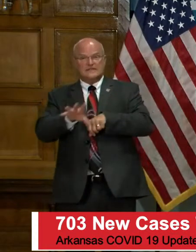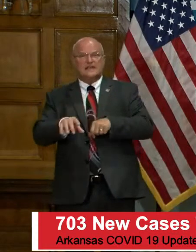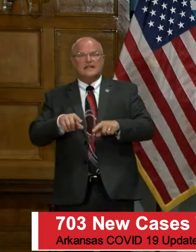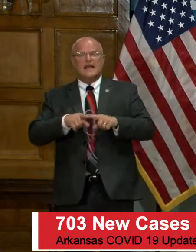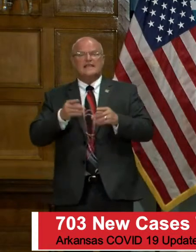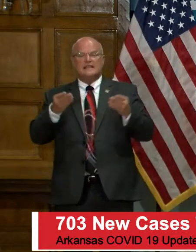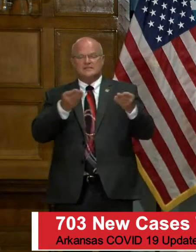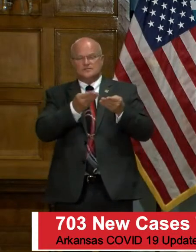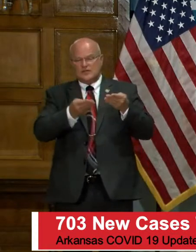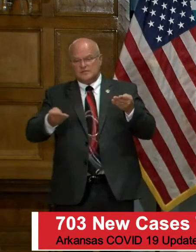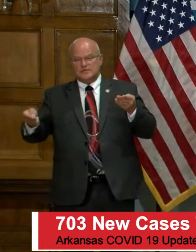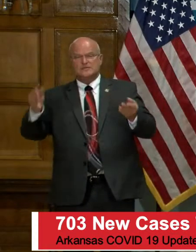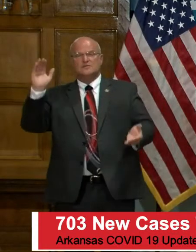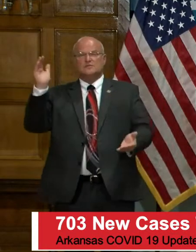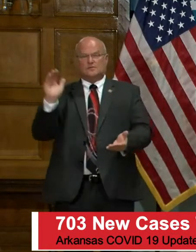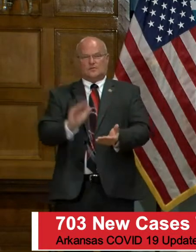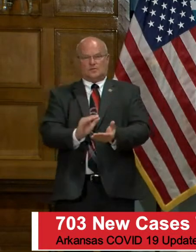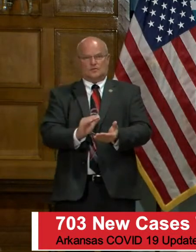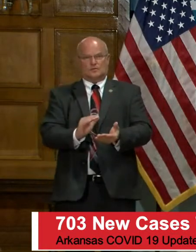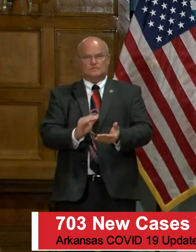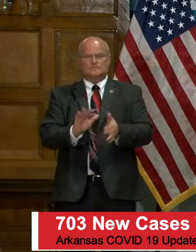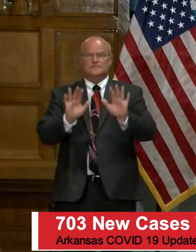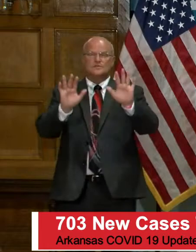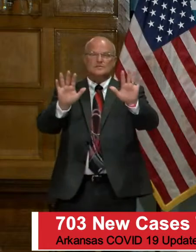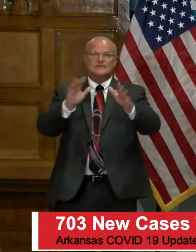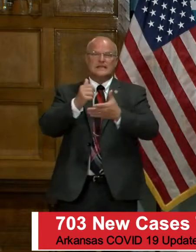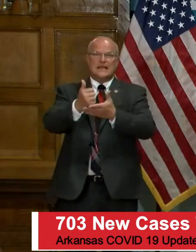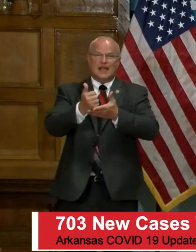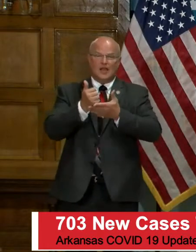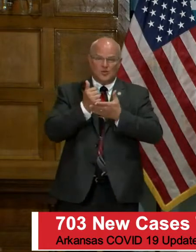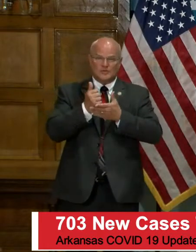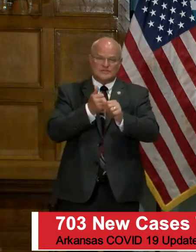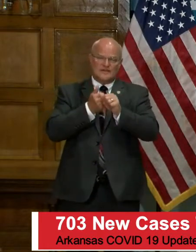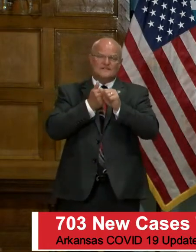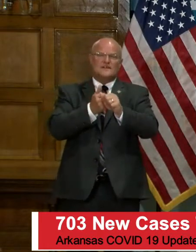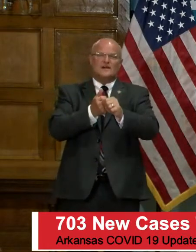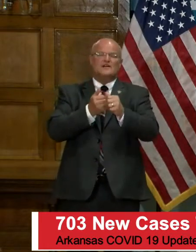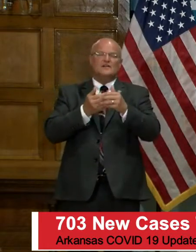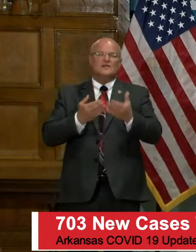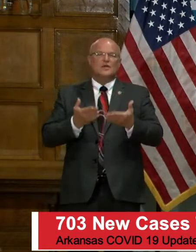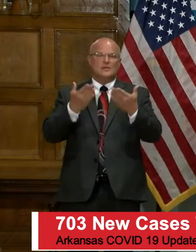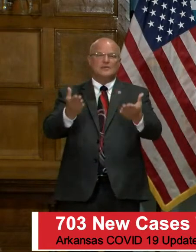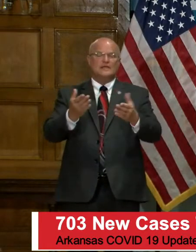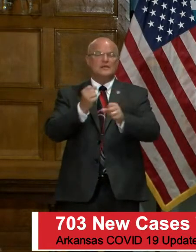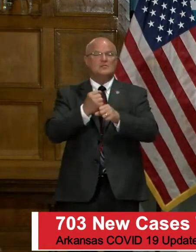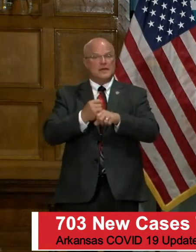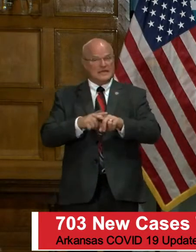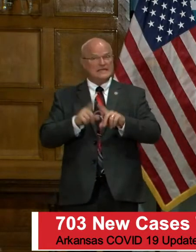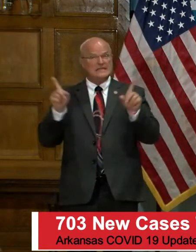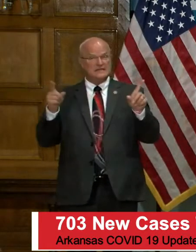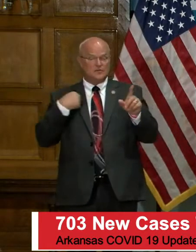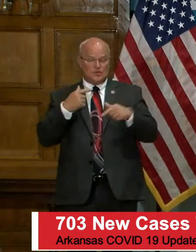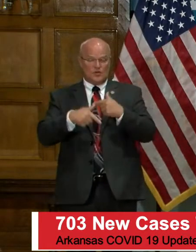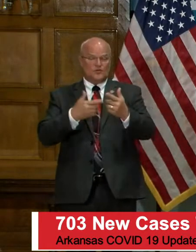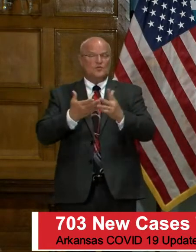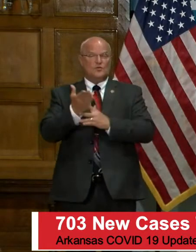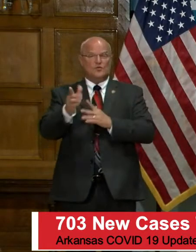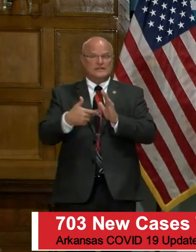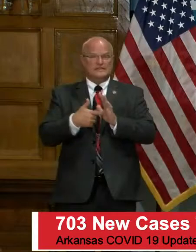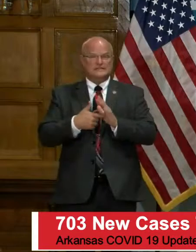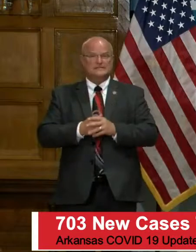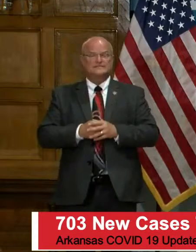to reduce that transmission. And so help us out, follow that recommendation, and it'll make a difference as we go through